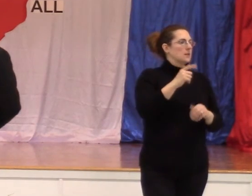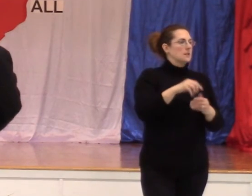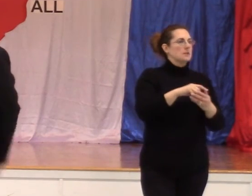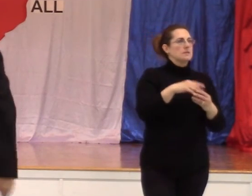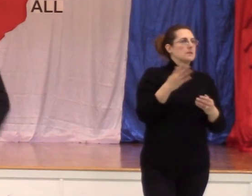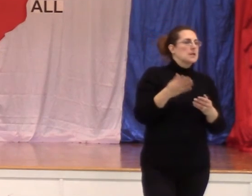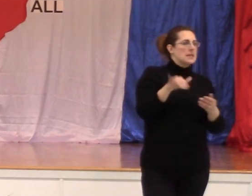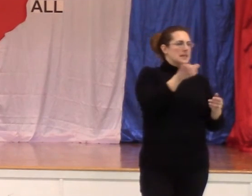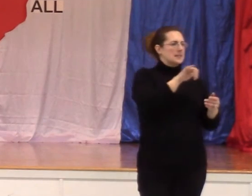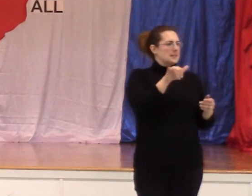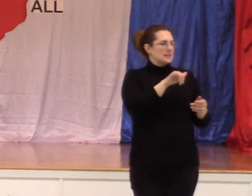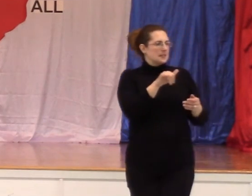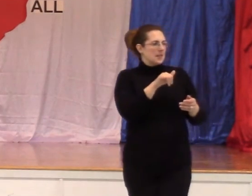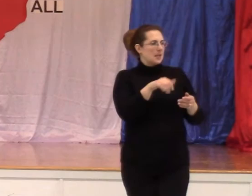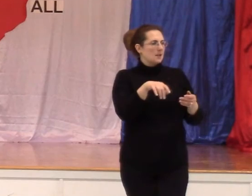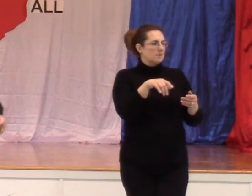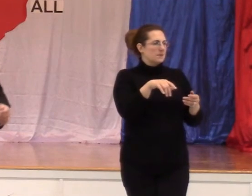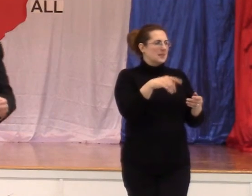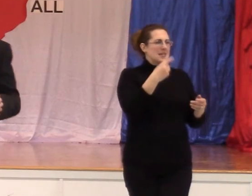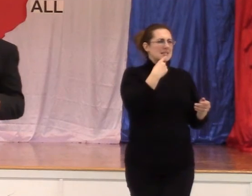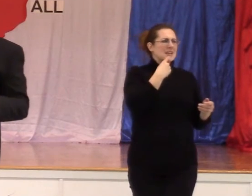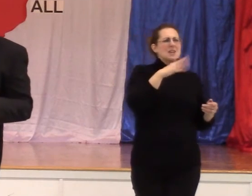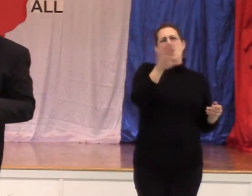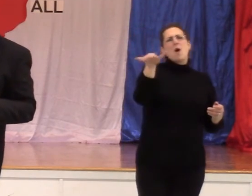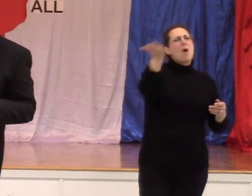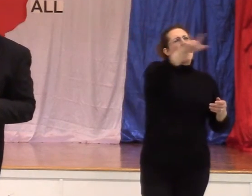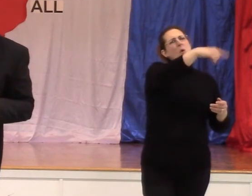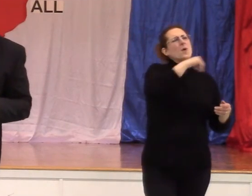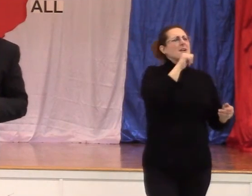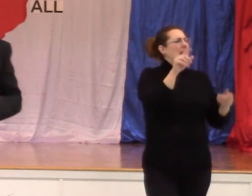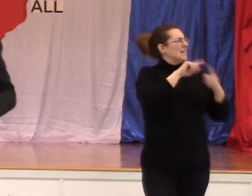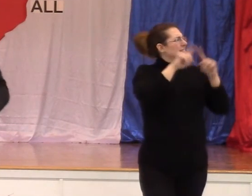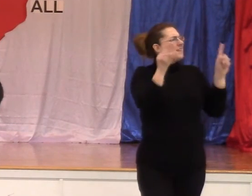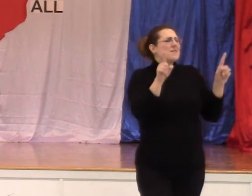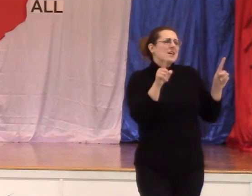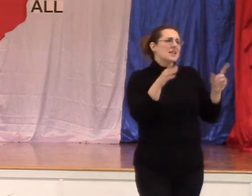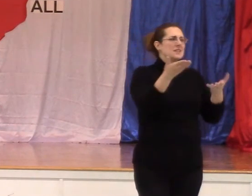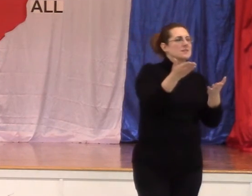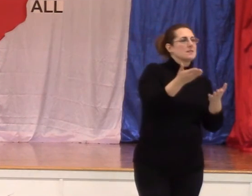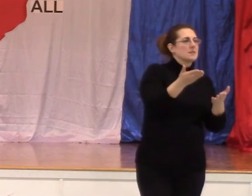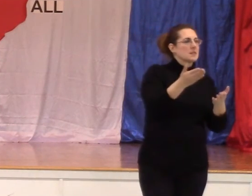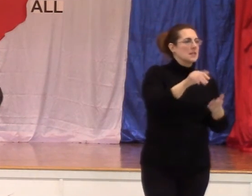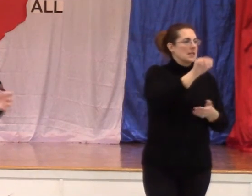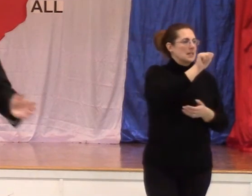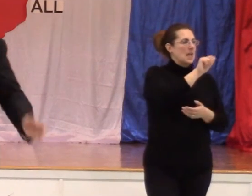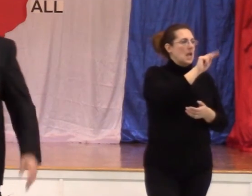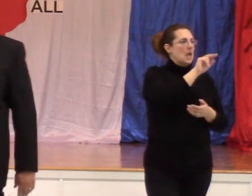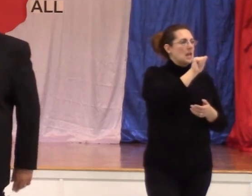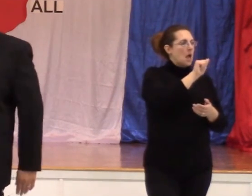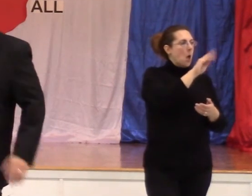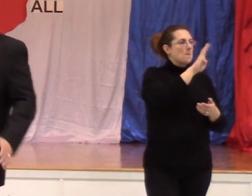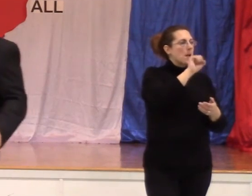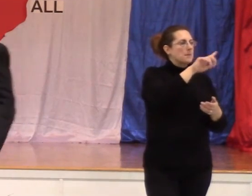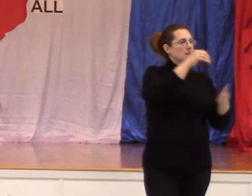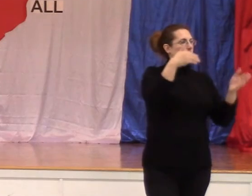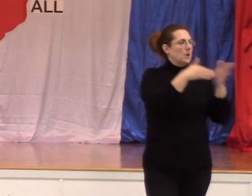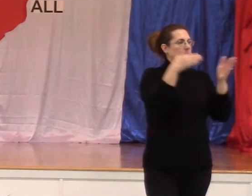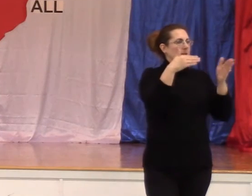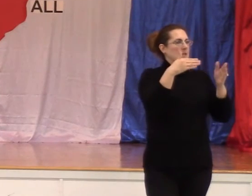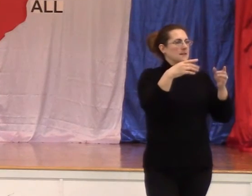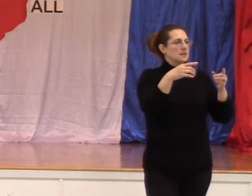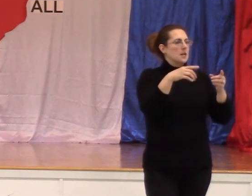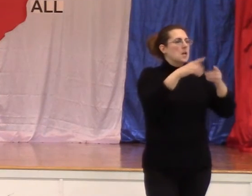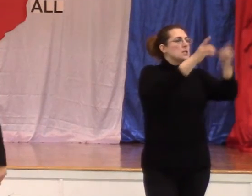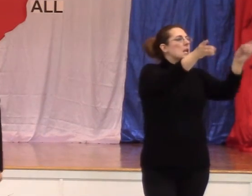tries to downplay all the differences that are out there. Right? Remember, because the Anabaptists, the radical reformers, were against